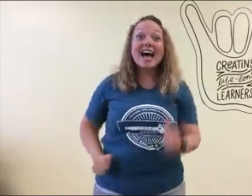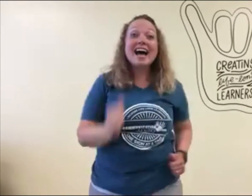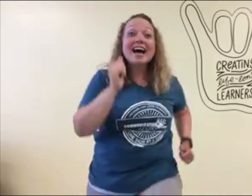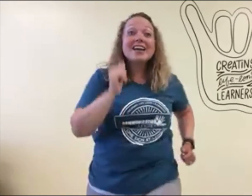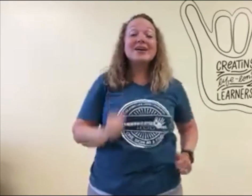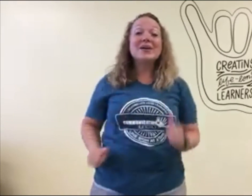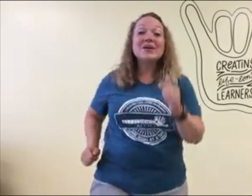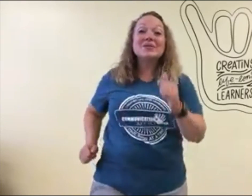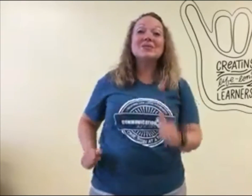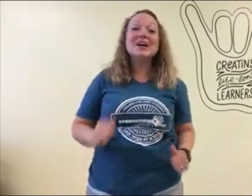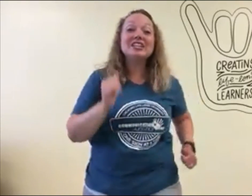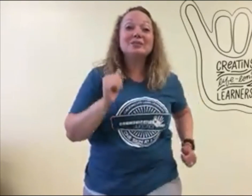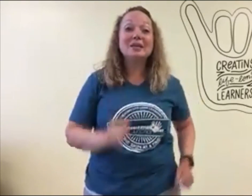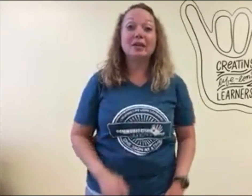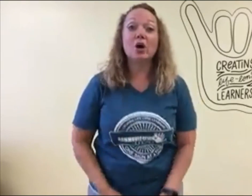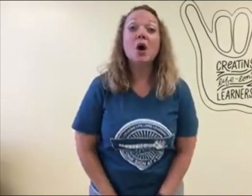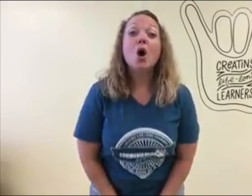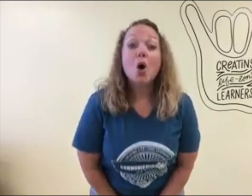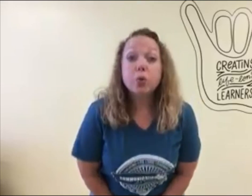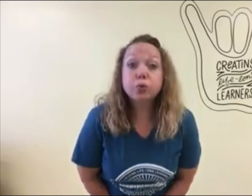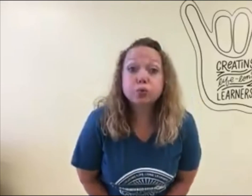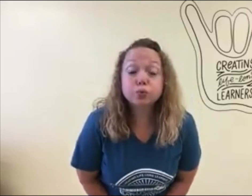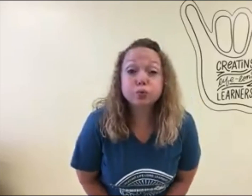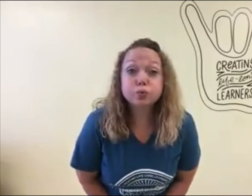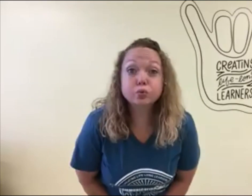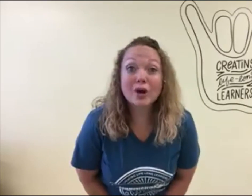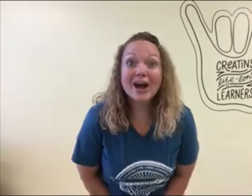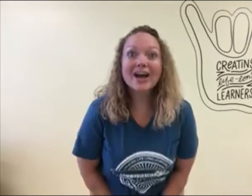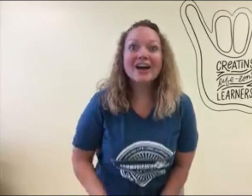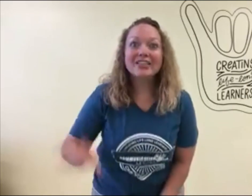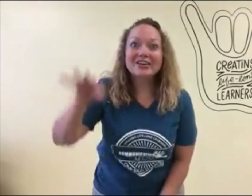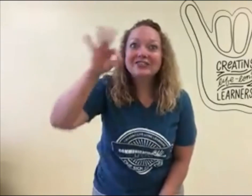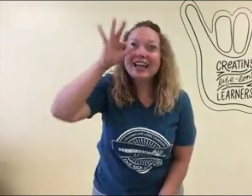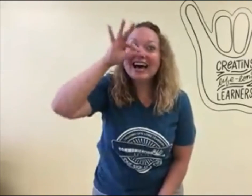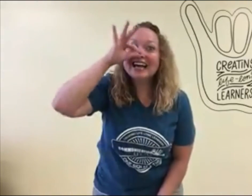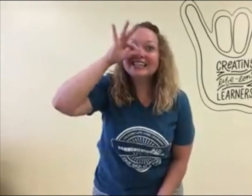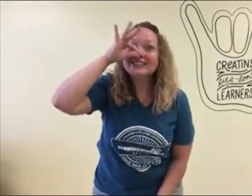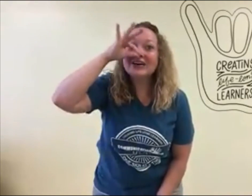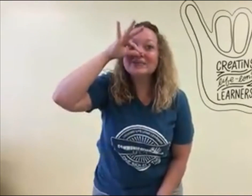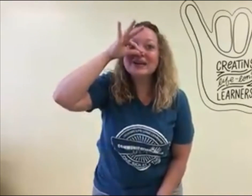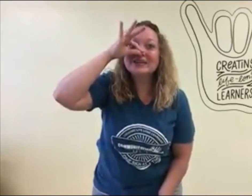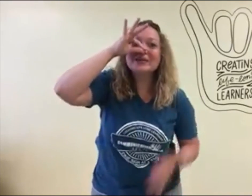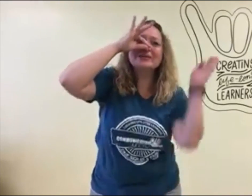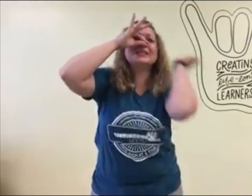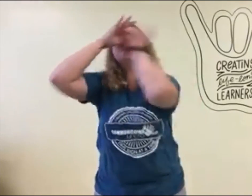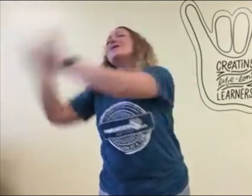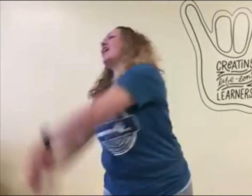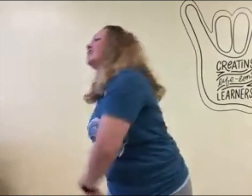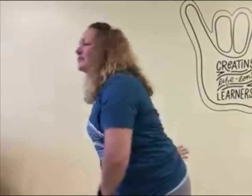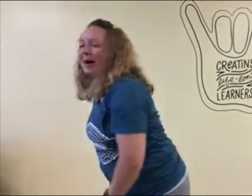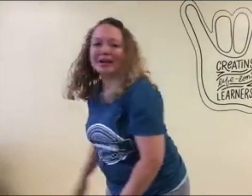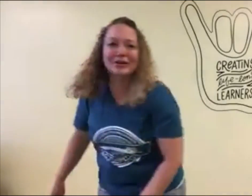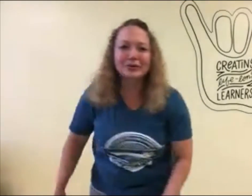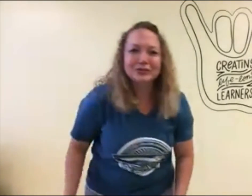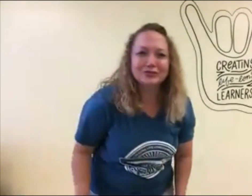ho, watch me blow. The fly is on my nose. Go off my nose, you